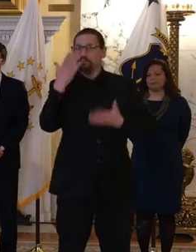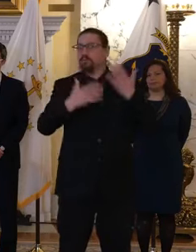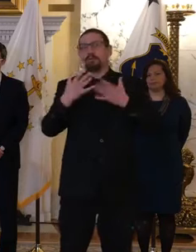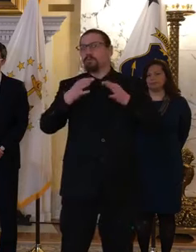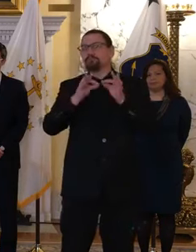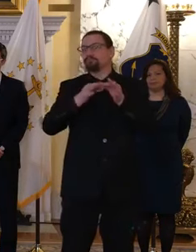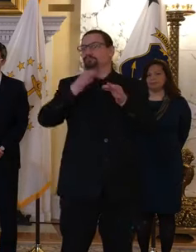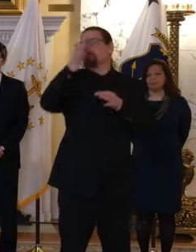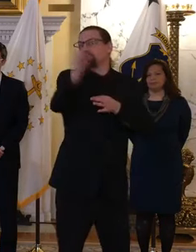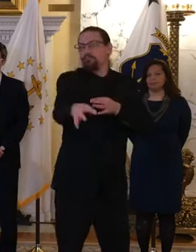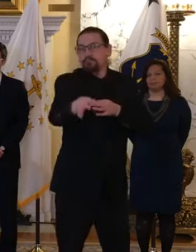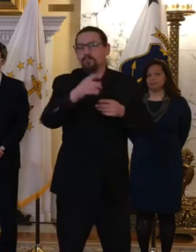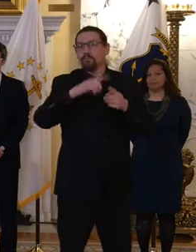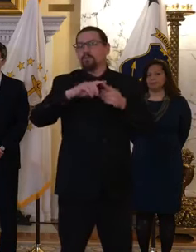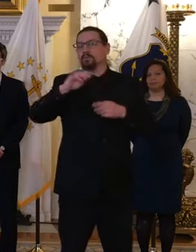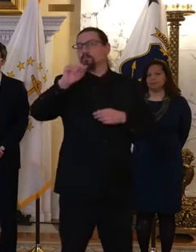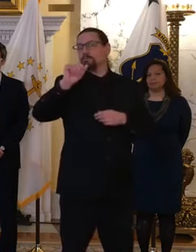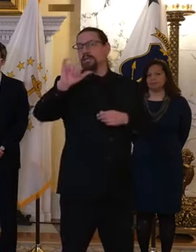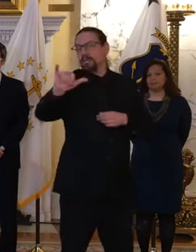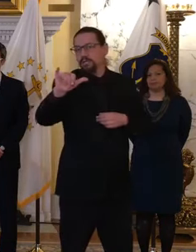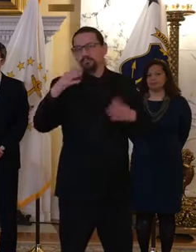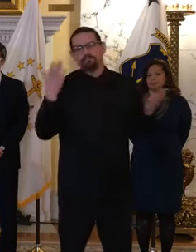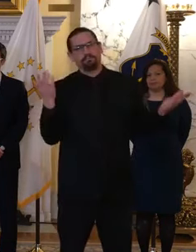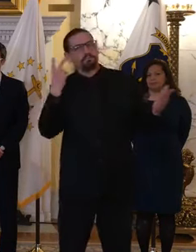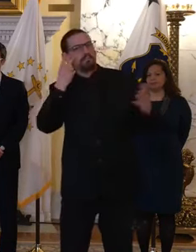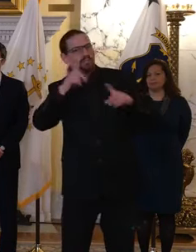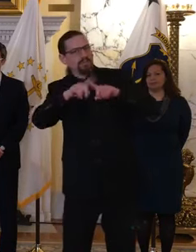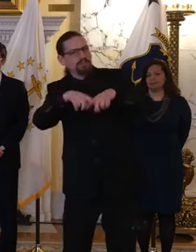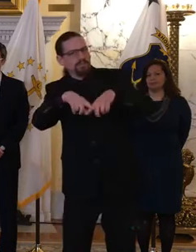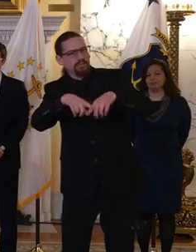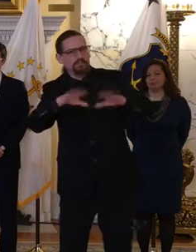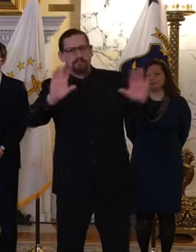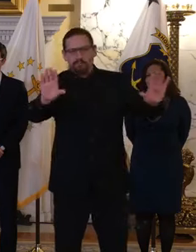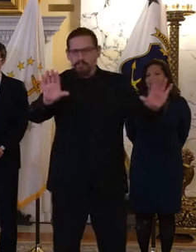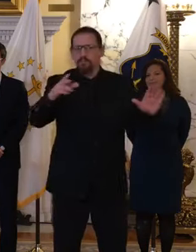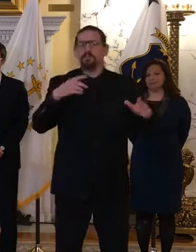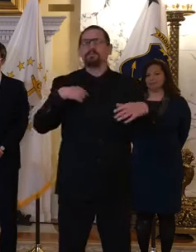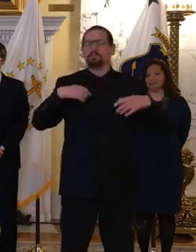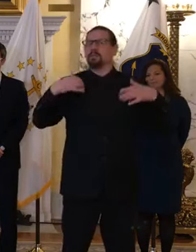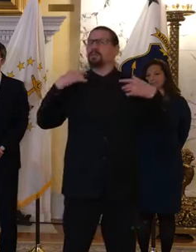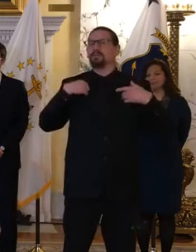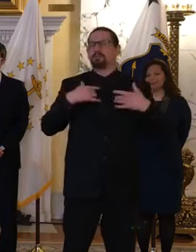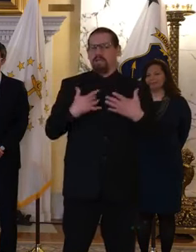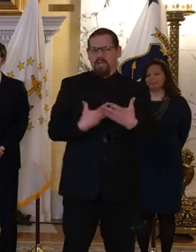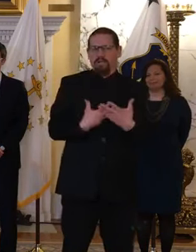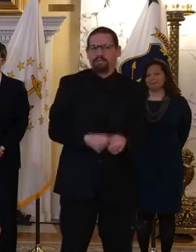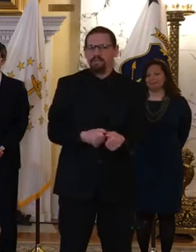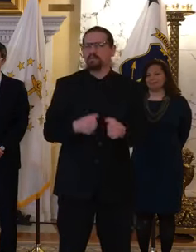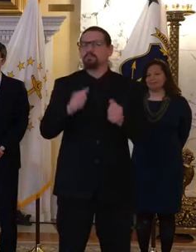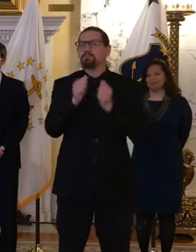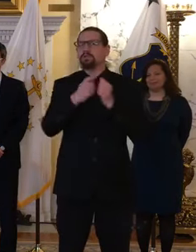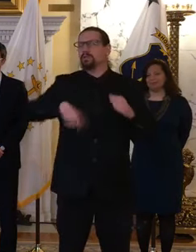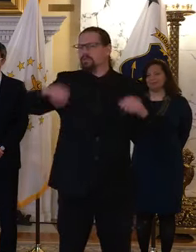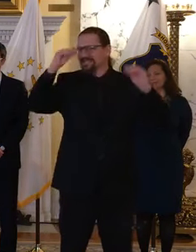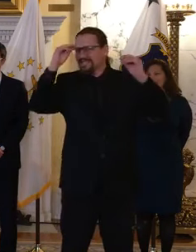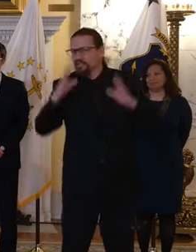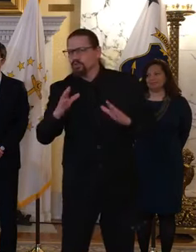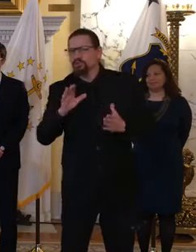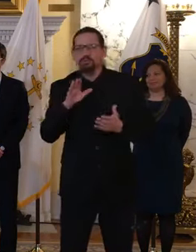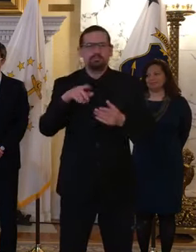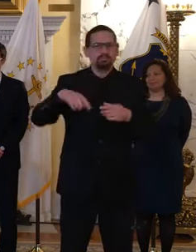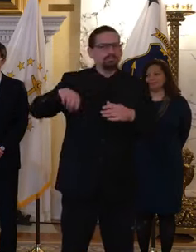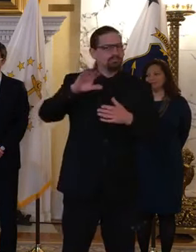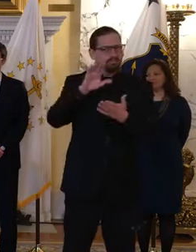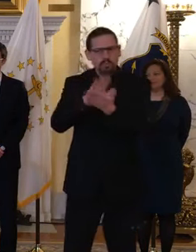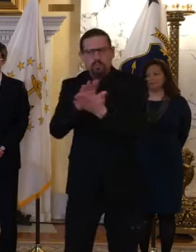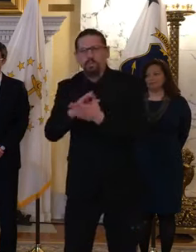have, from teachers, superintendents, parents, students, principals, the commissioner, that we've got it in us